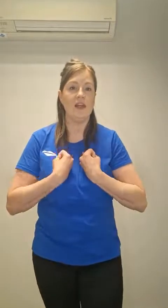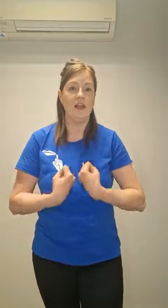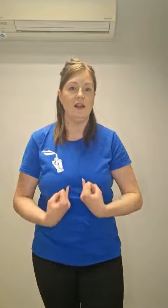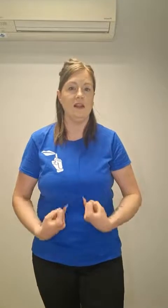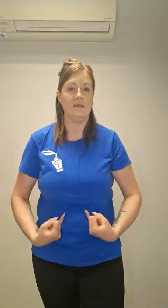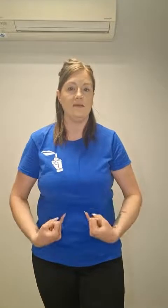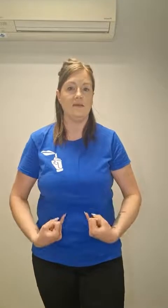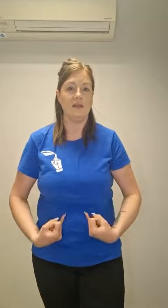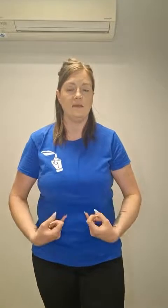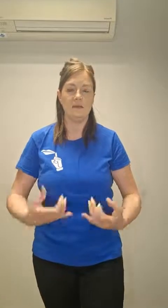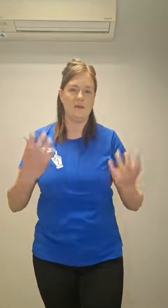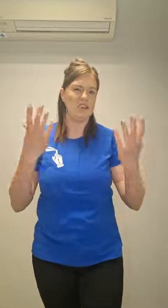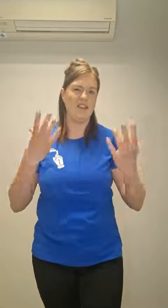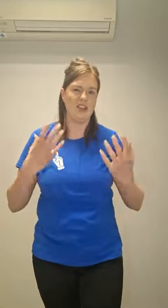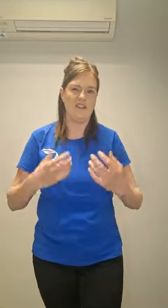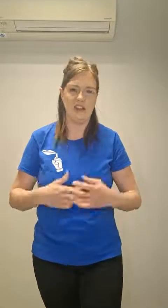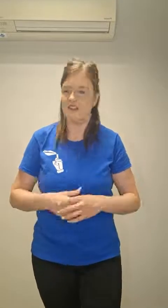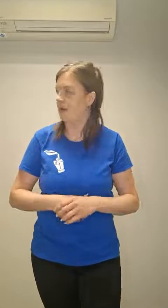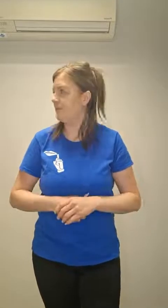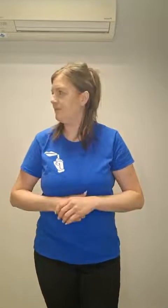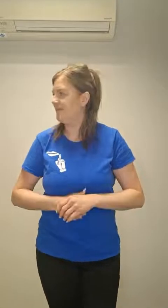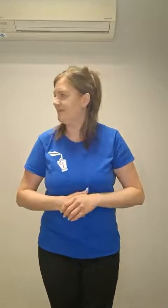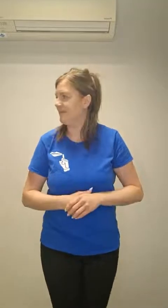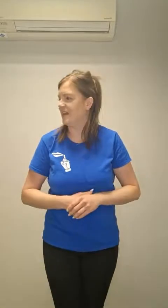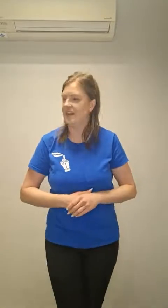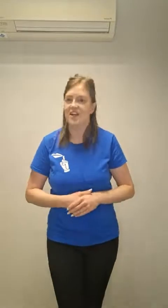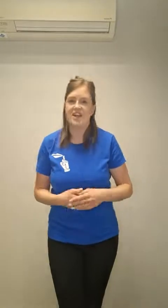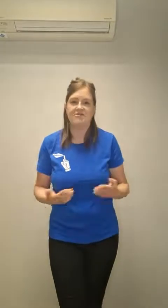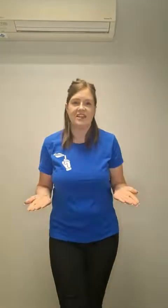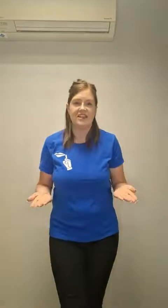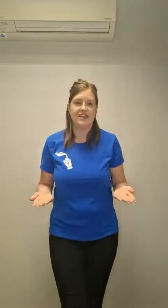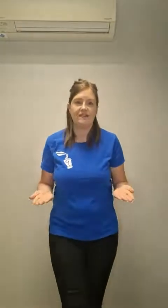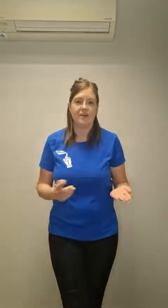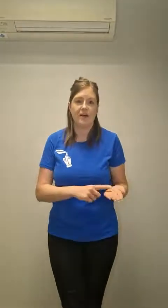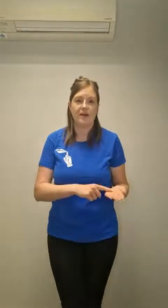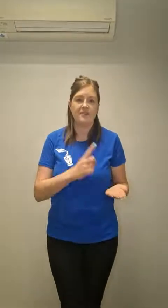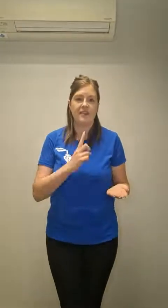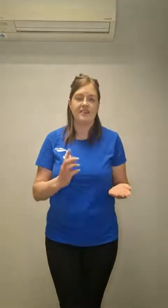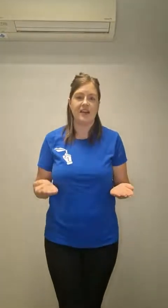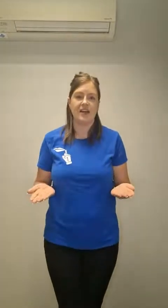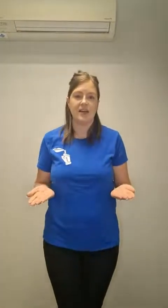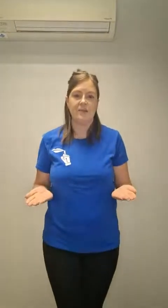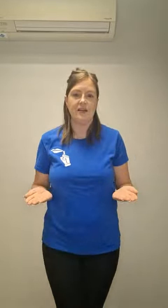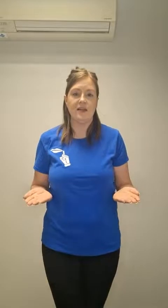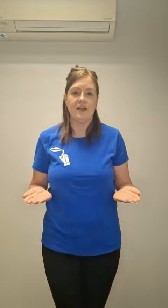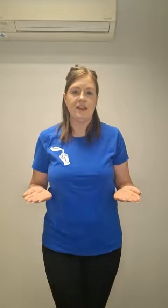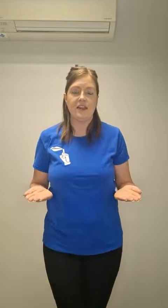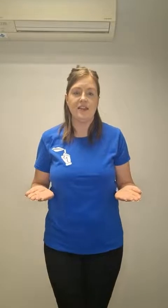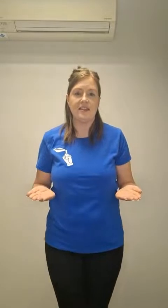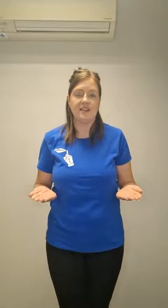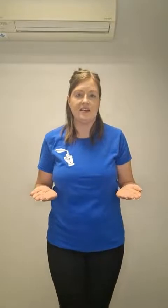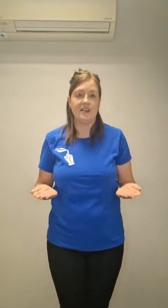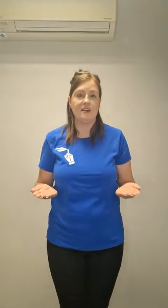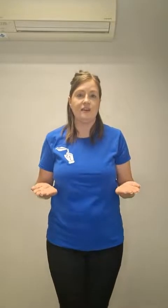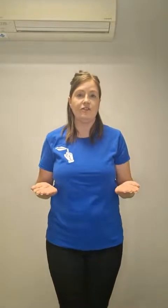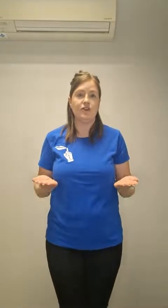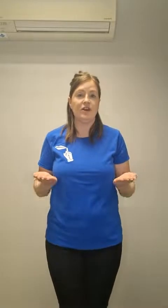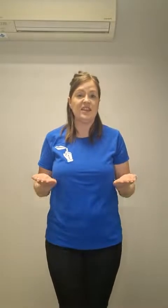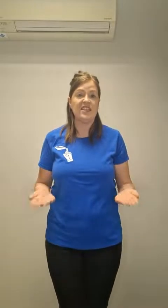ill, whichever you fancy. We can then have our palms facing up, like in the sign for